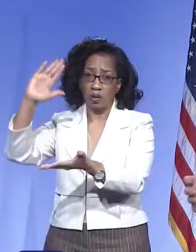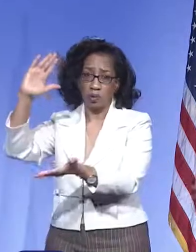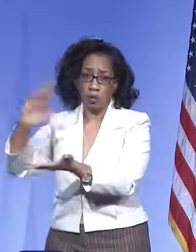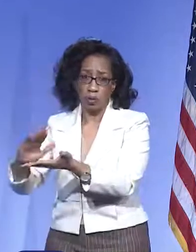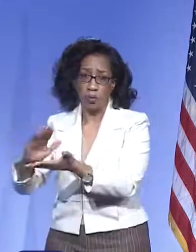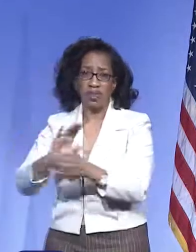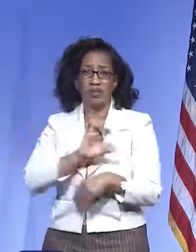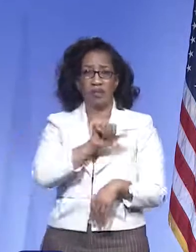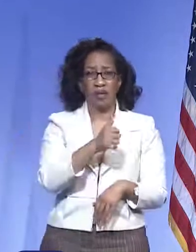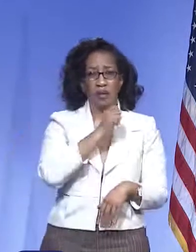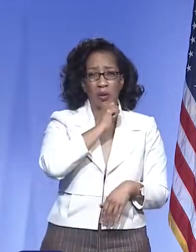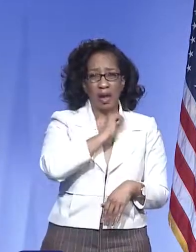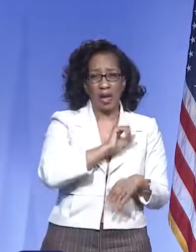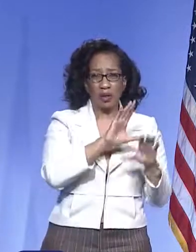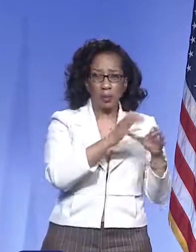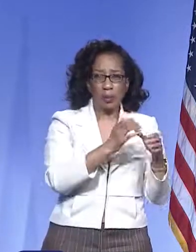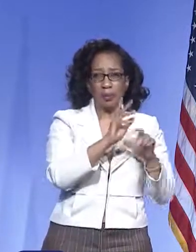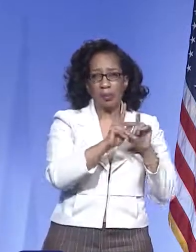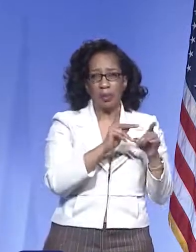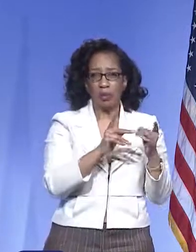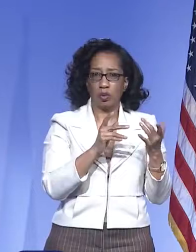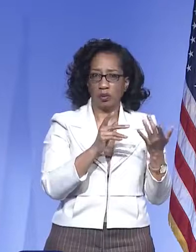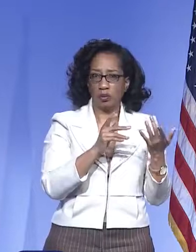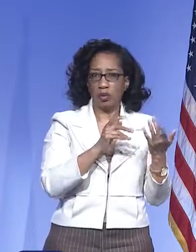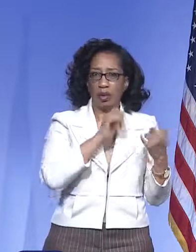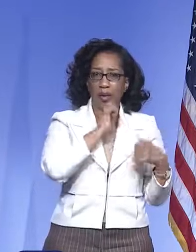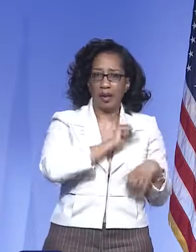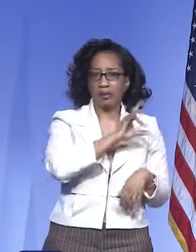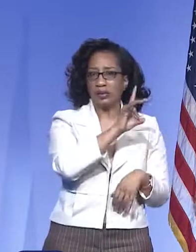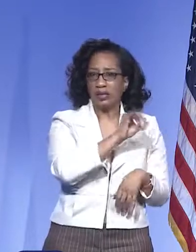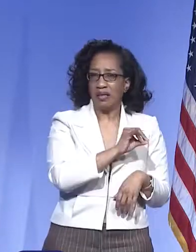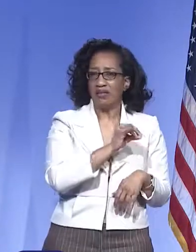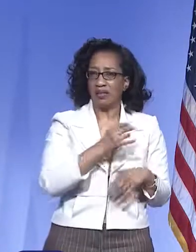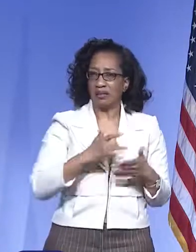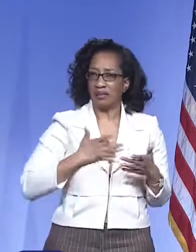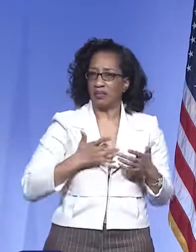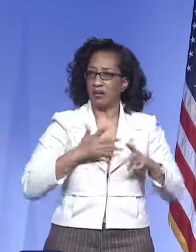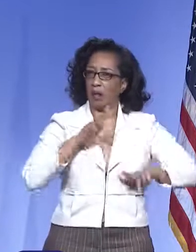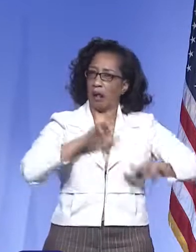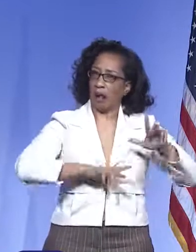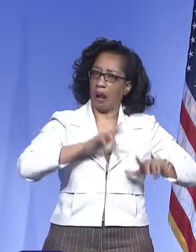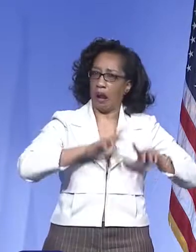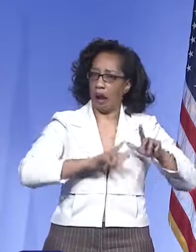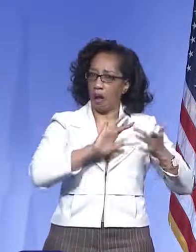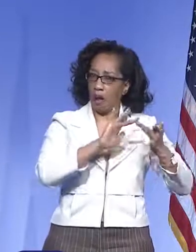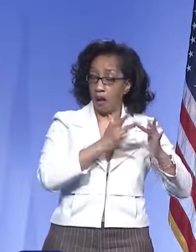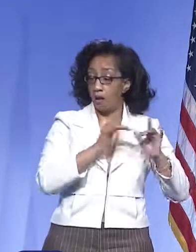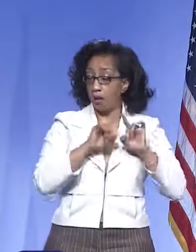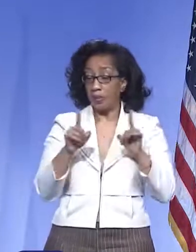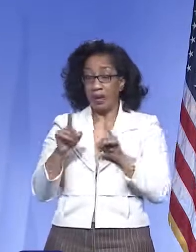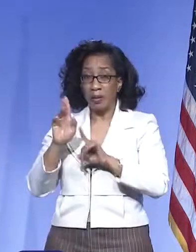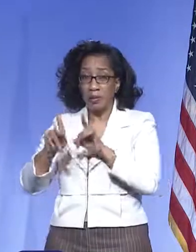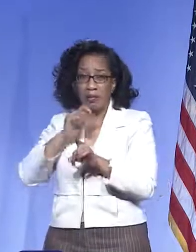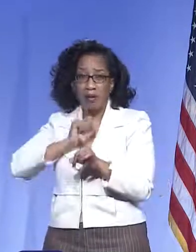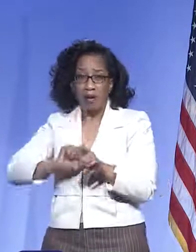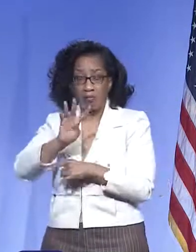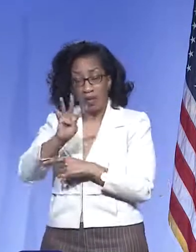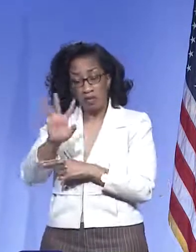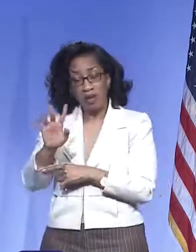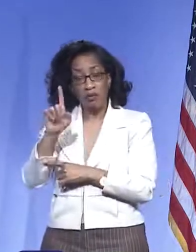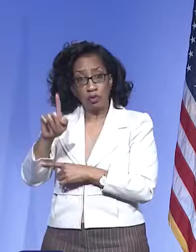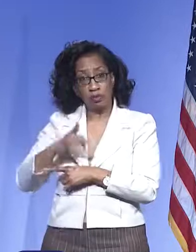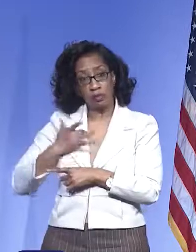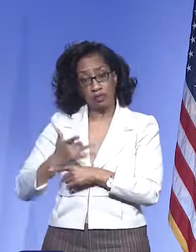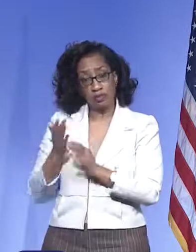in some other age groups where folks are not as tech savvy. So those safeguards are there. We have been working with Sign Up